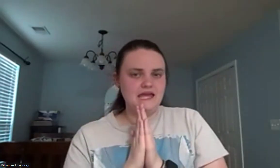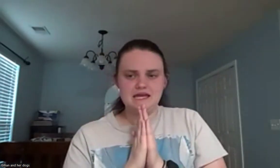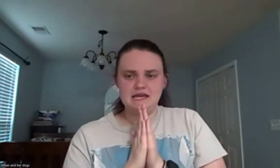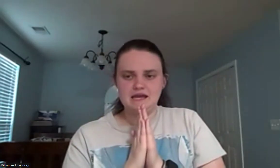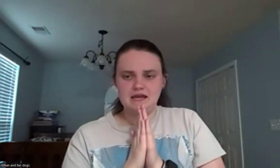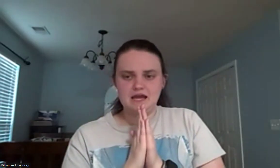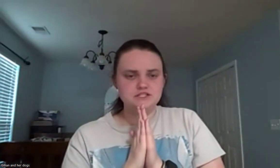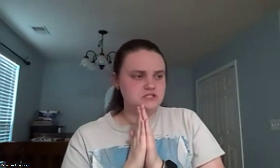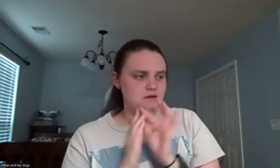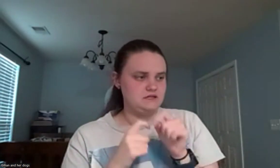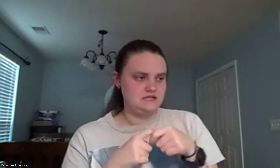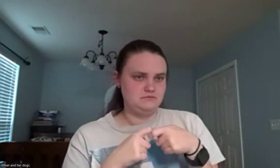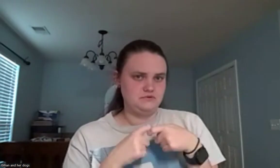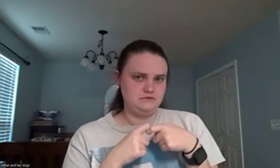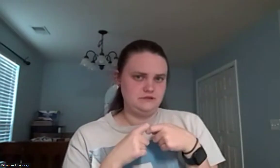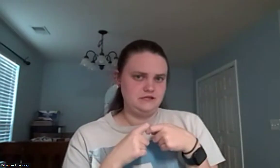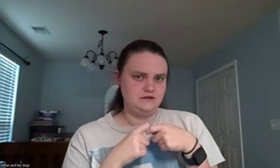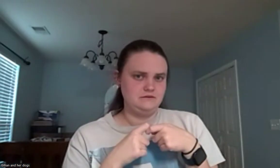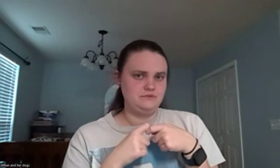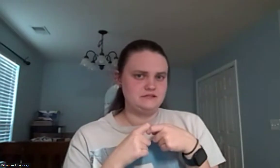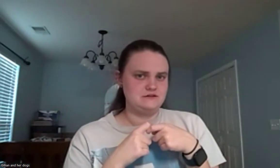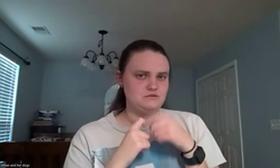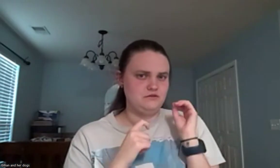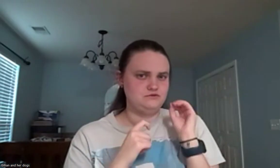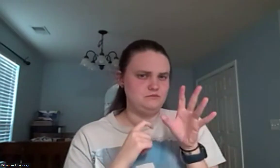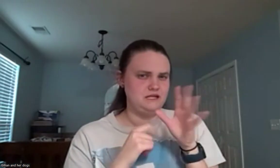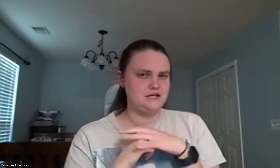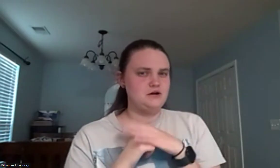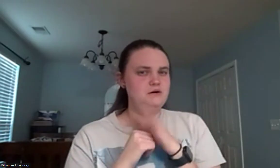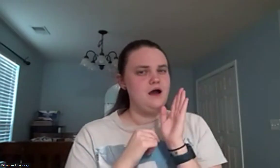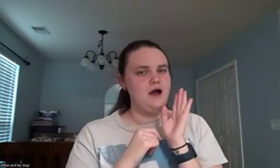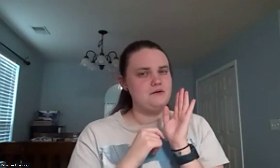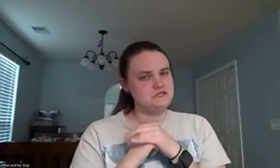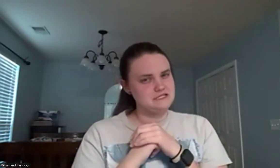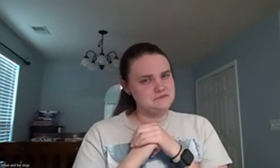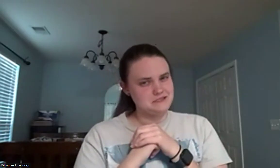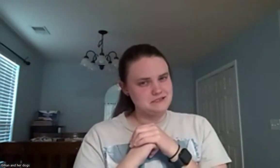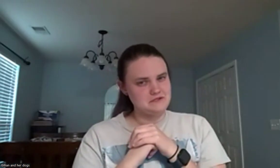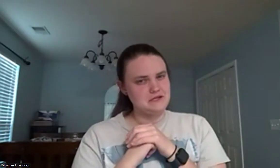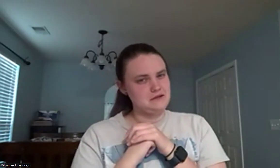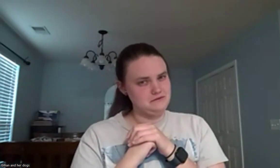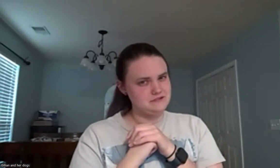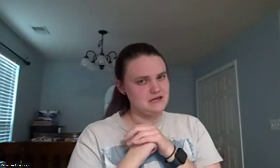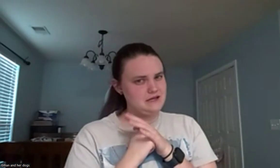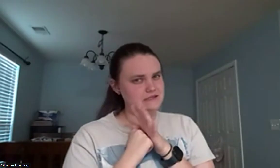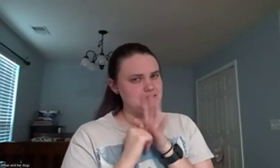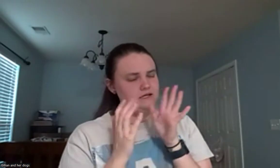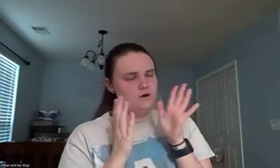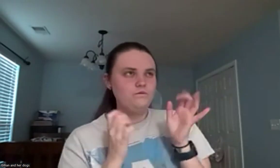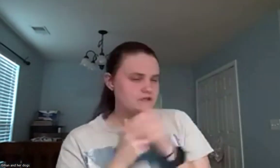And actually, I'm gonna take a break real quick here because I don't want to throw too many at y'all. I was gonna explain something else that hopefully y'all think